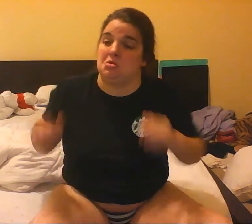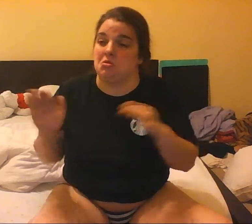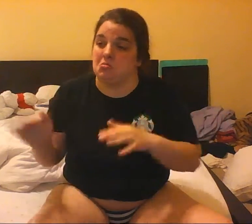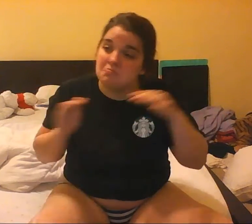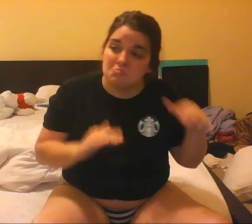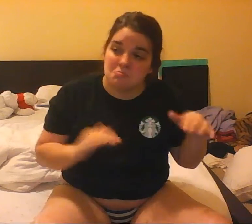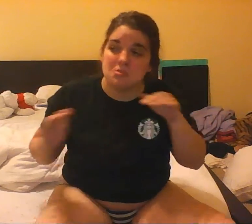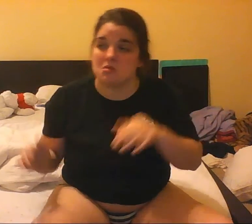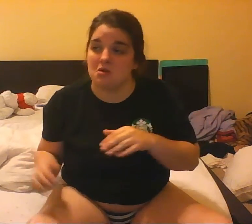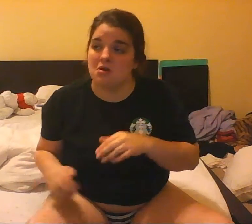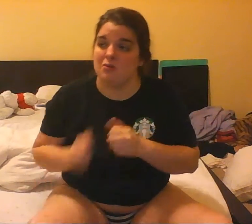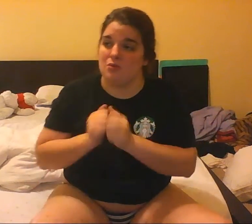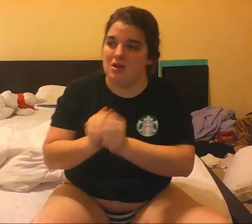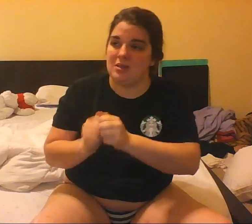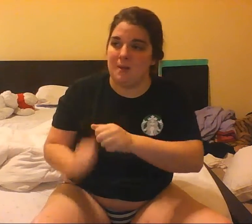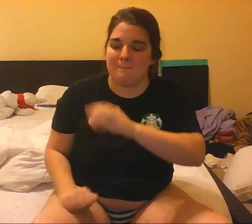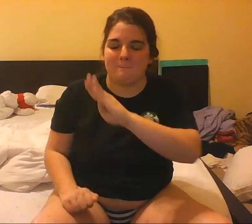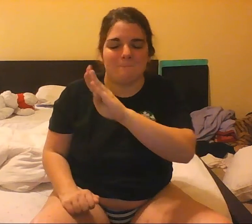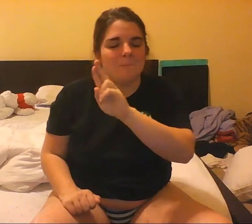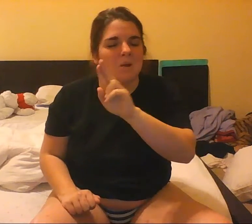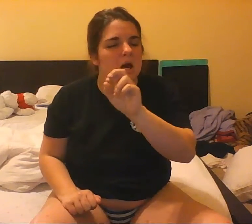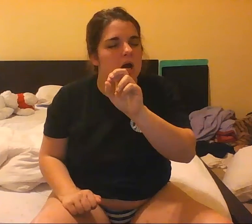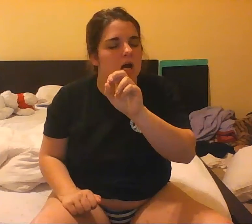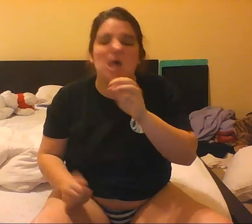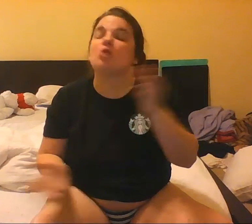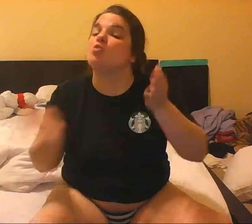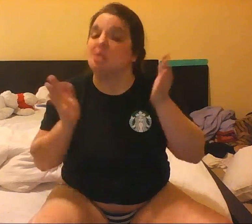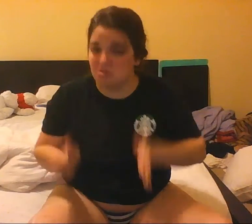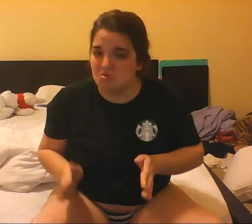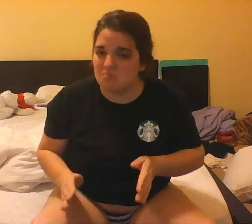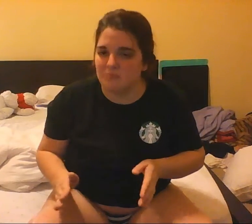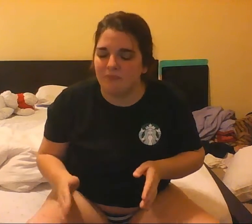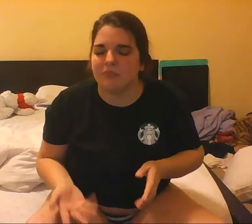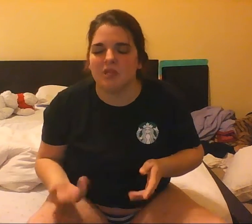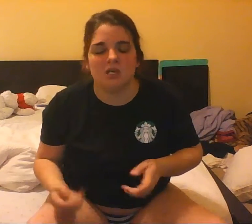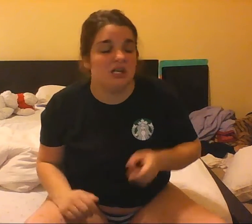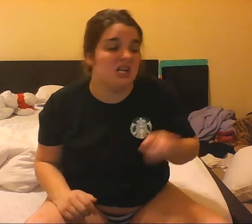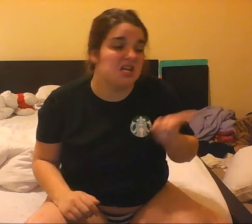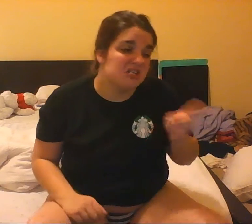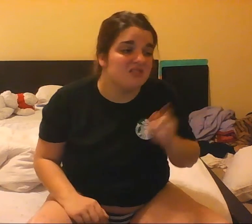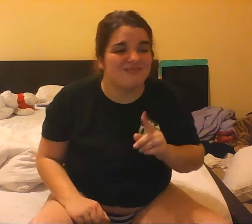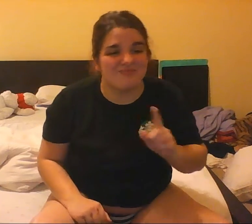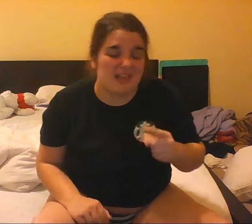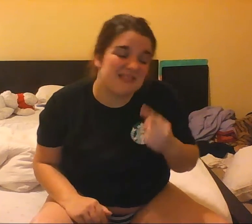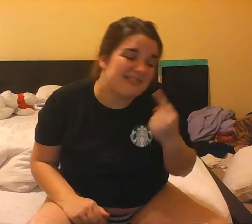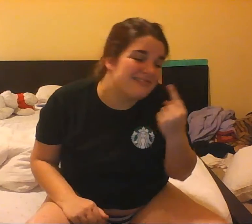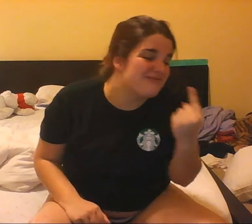drunk with vodka every night. He's growing a beard. He is super lonely. So you're supposed to, and you do. I mean, that's terrible. But he has a